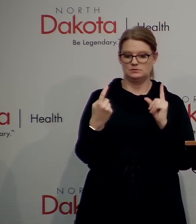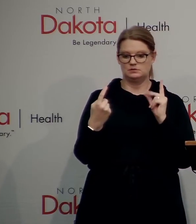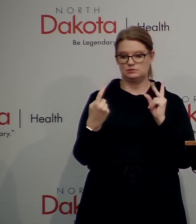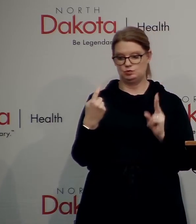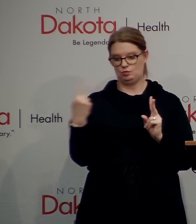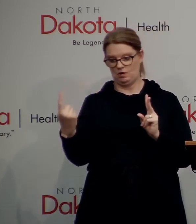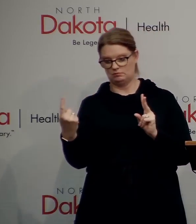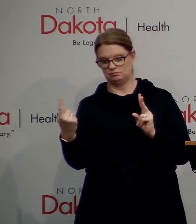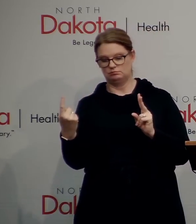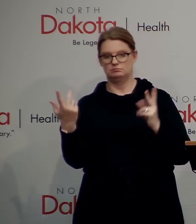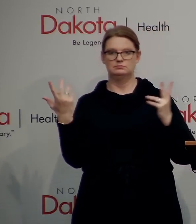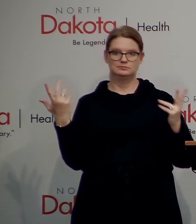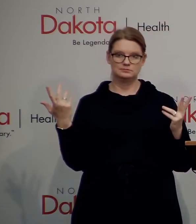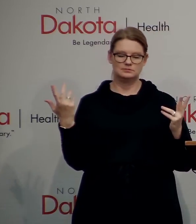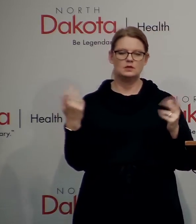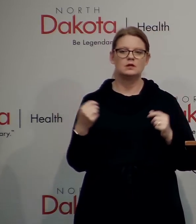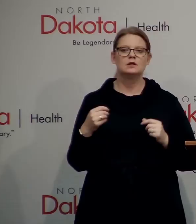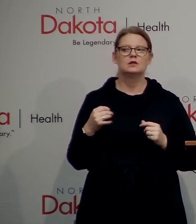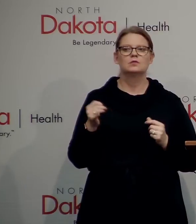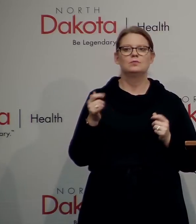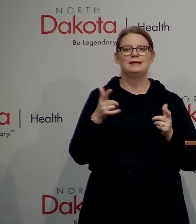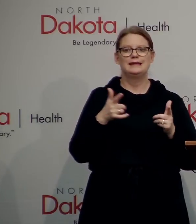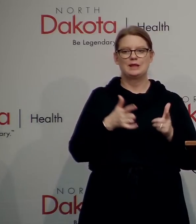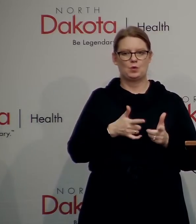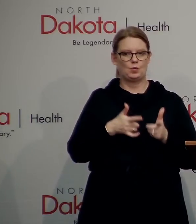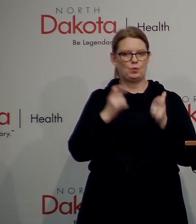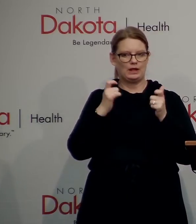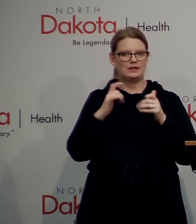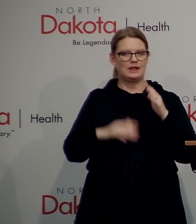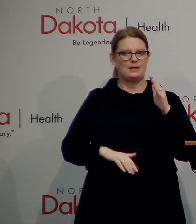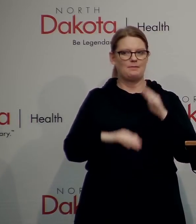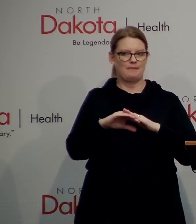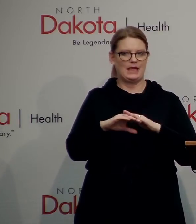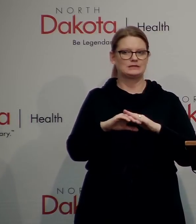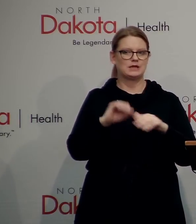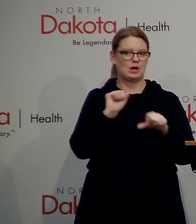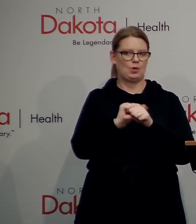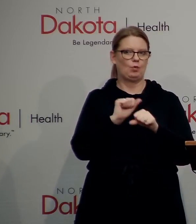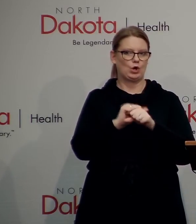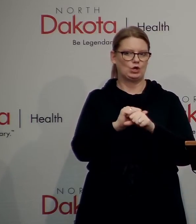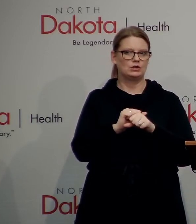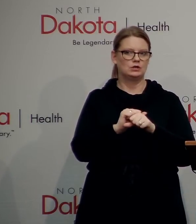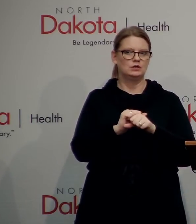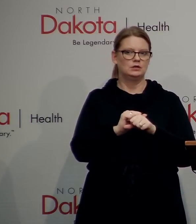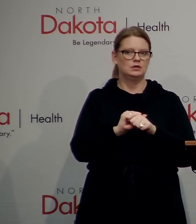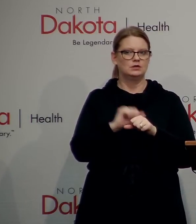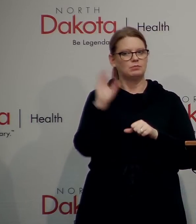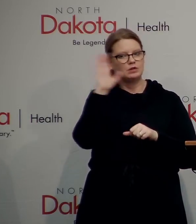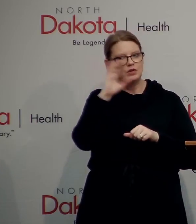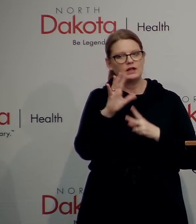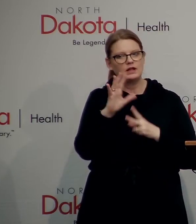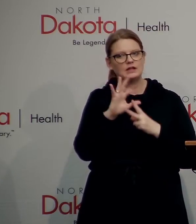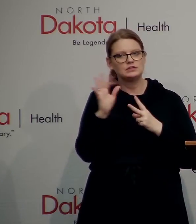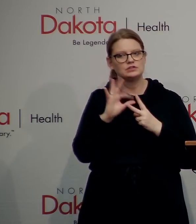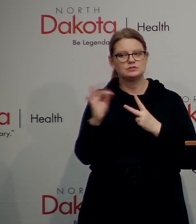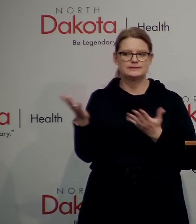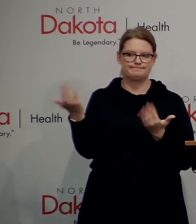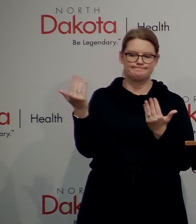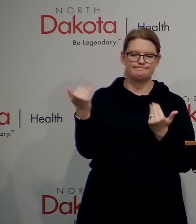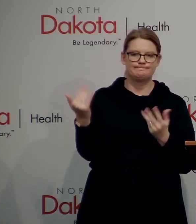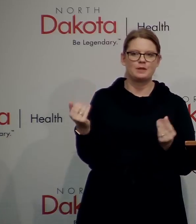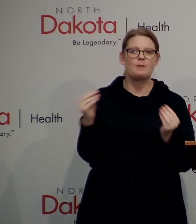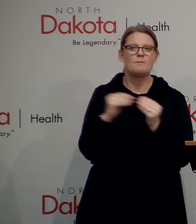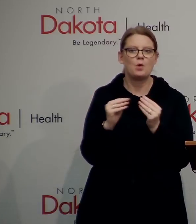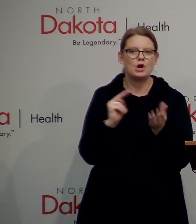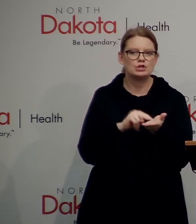2-to-1. So we quickly max on our workforce, and we're looking for alternatives to get more nurses